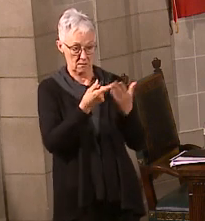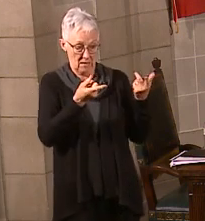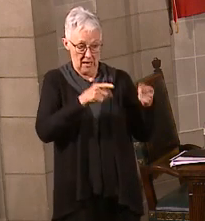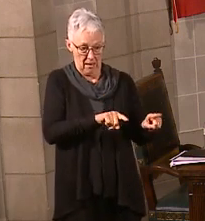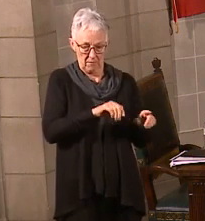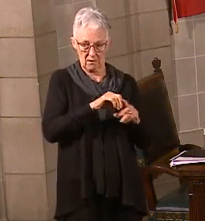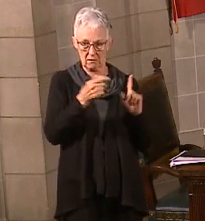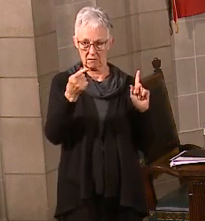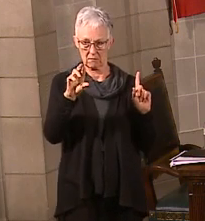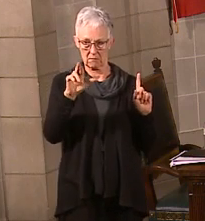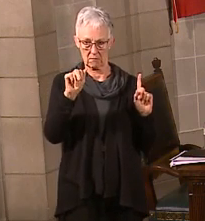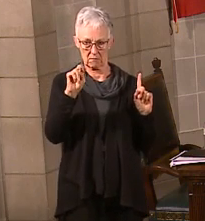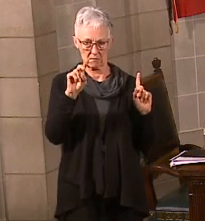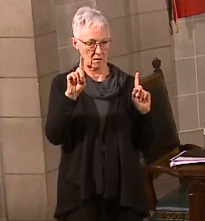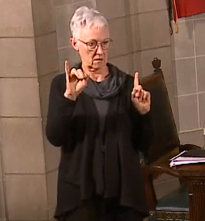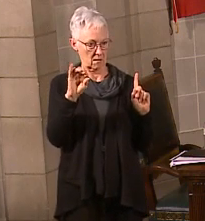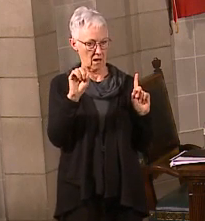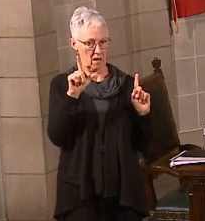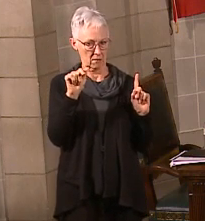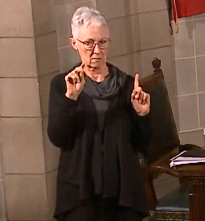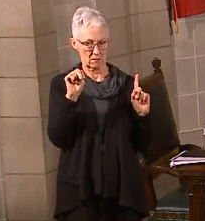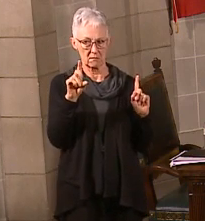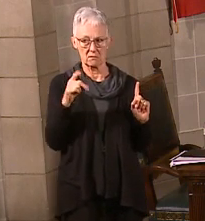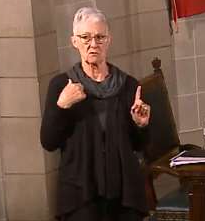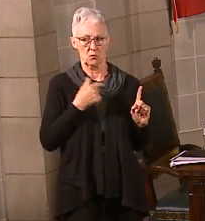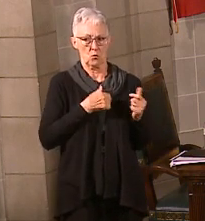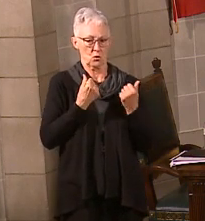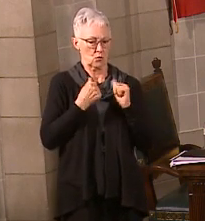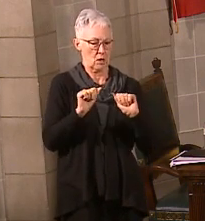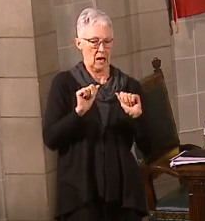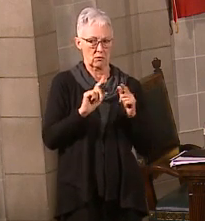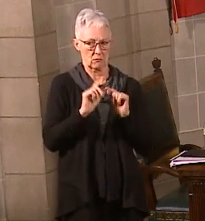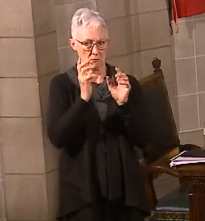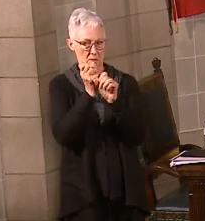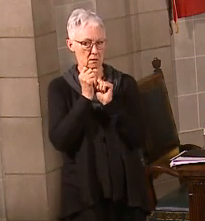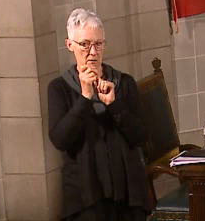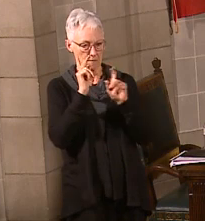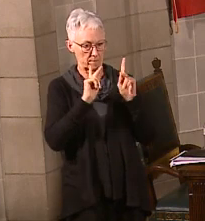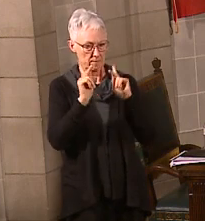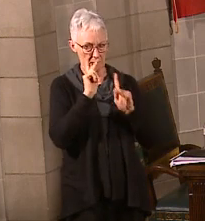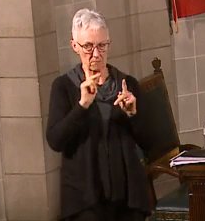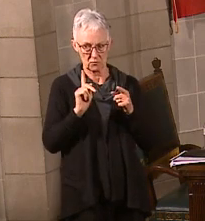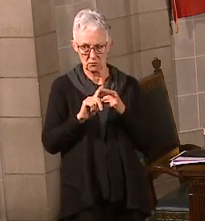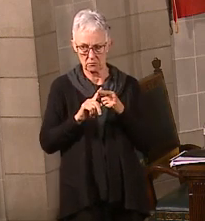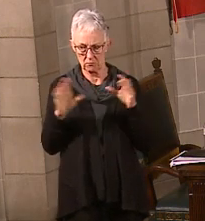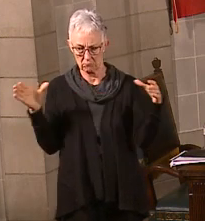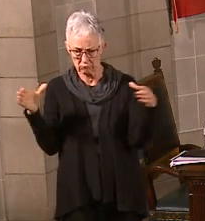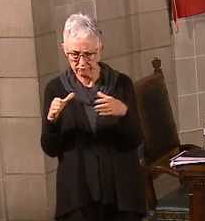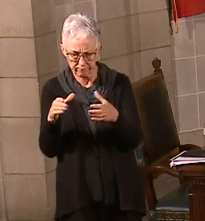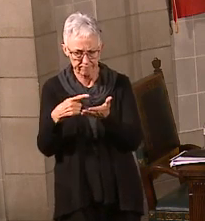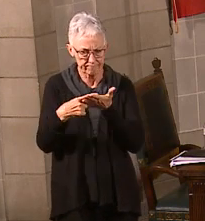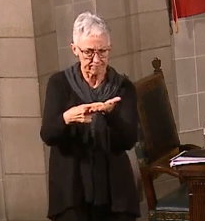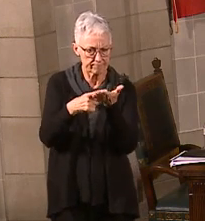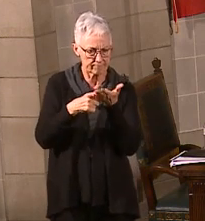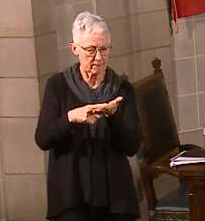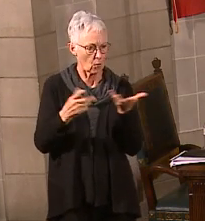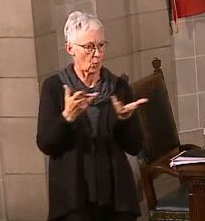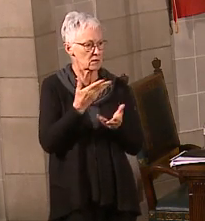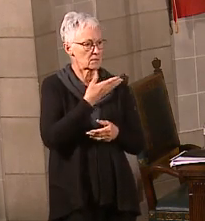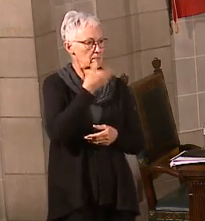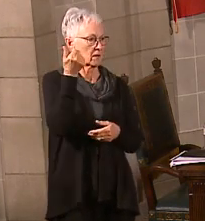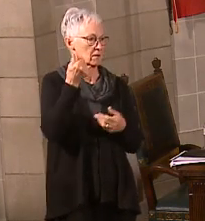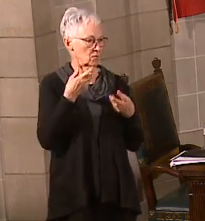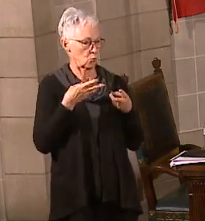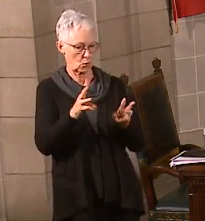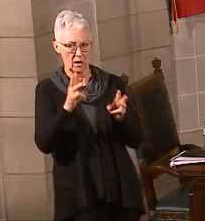companies have taken. So we're working to be able to pull together the folks who are in that industry to be able to share best practices, to offer some of our expertise from the